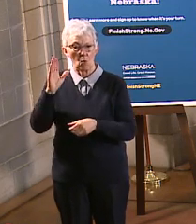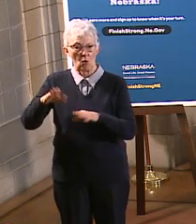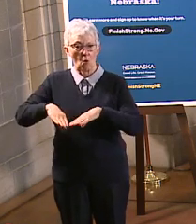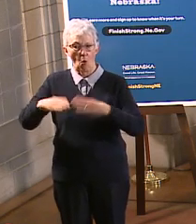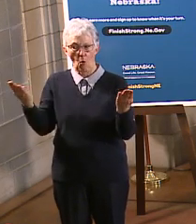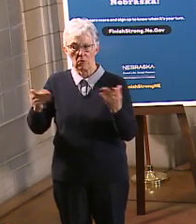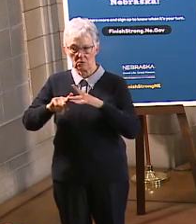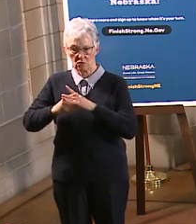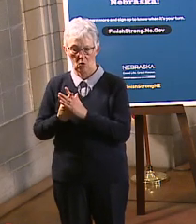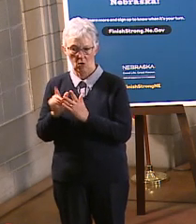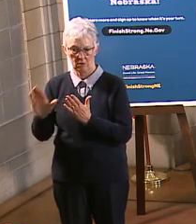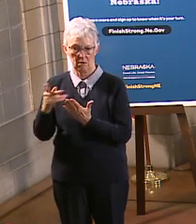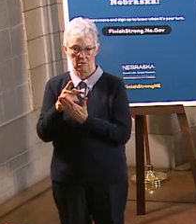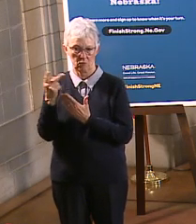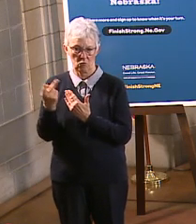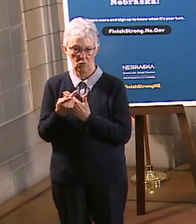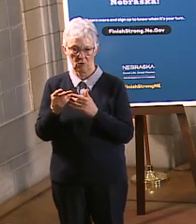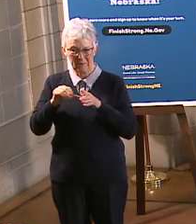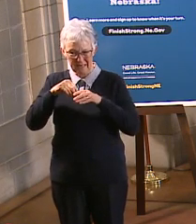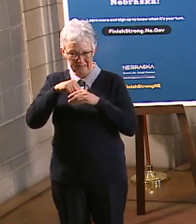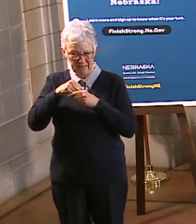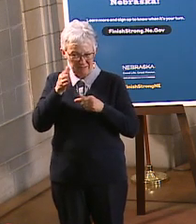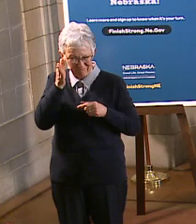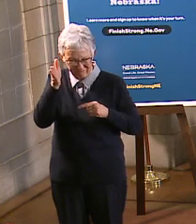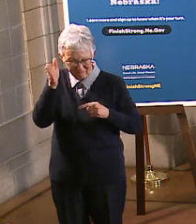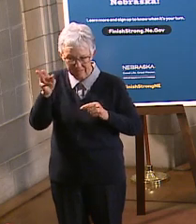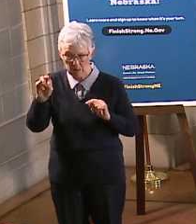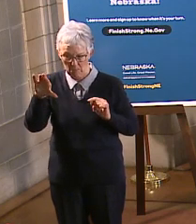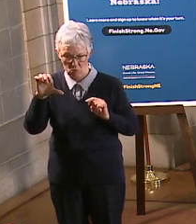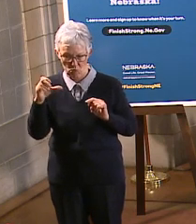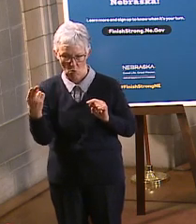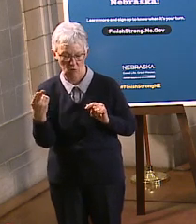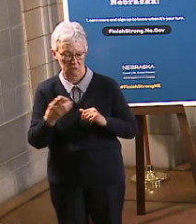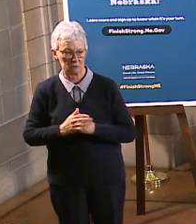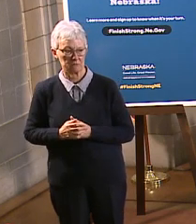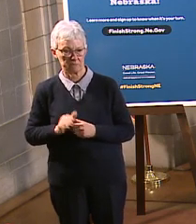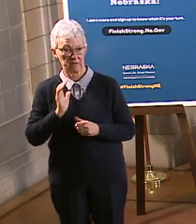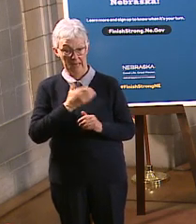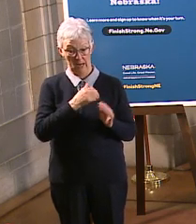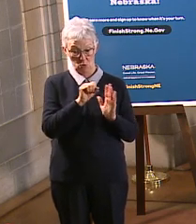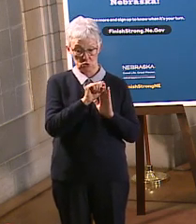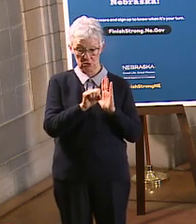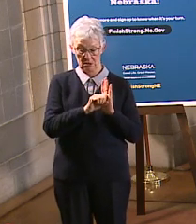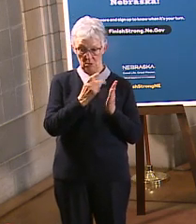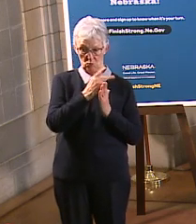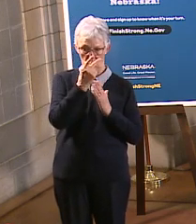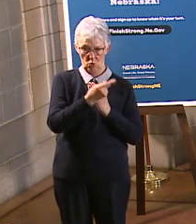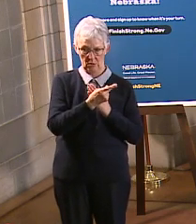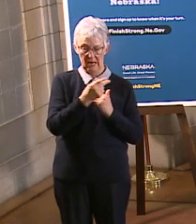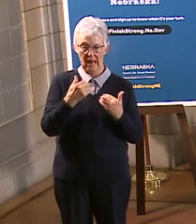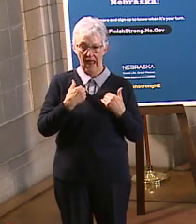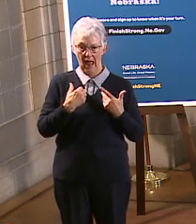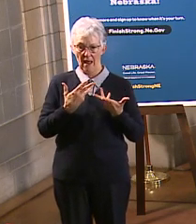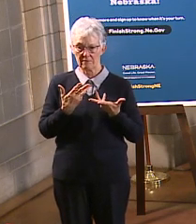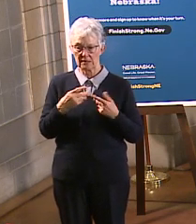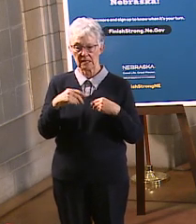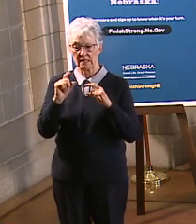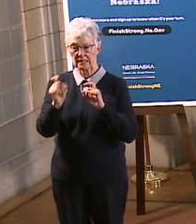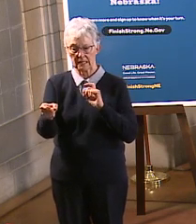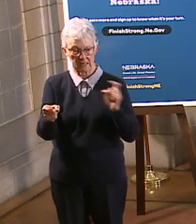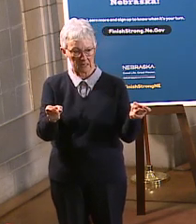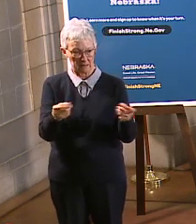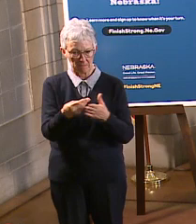information to be provided as it becomes available. The state's program provides assistance for both rent and eligible